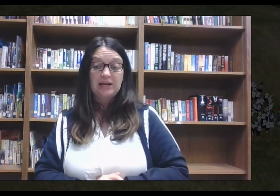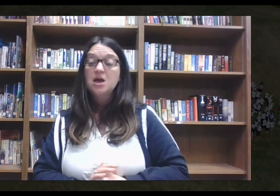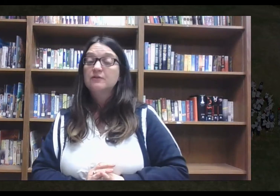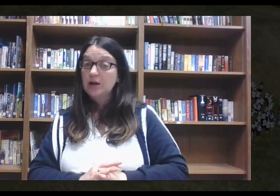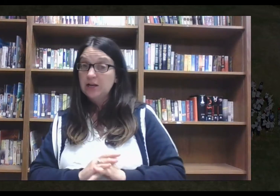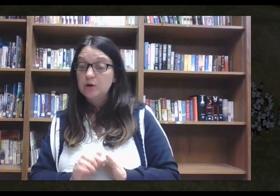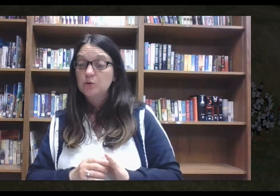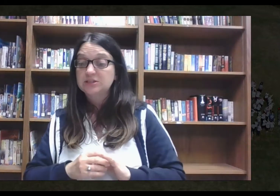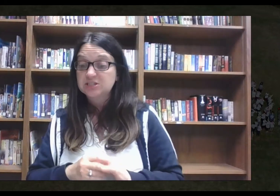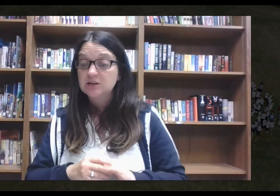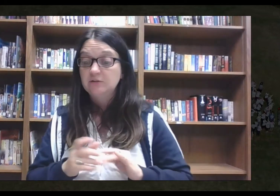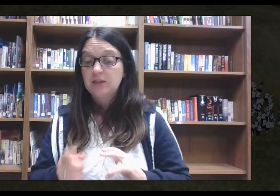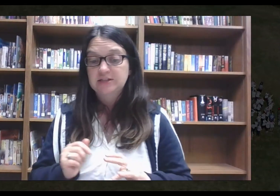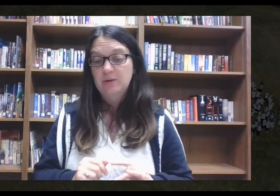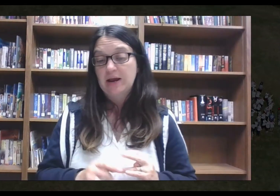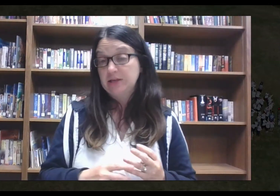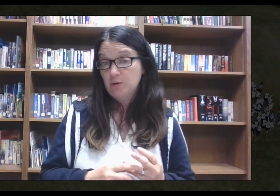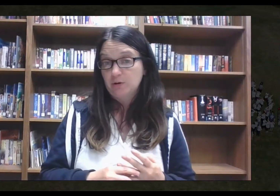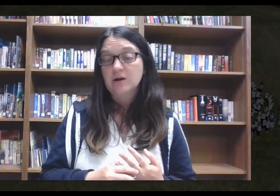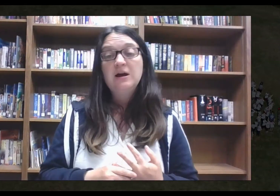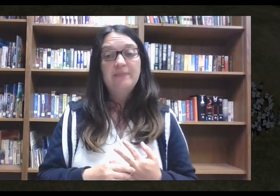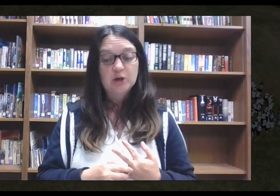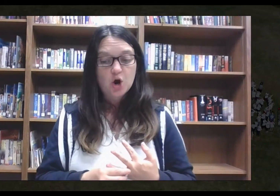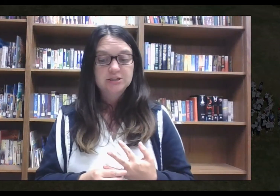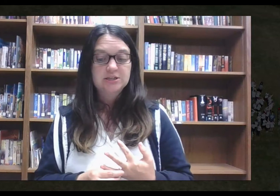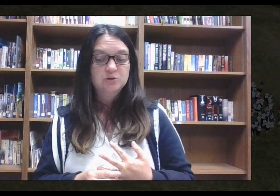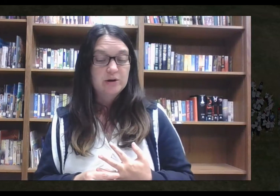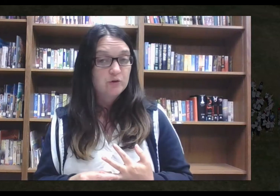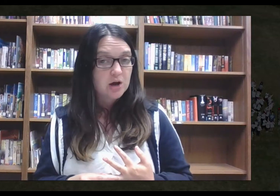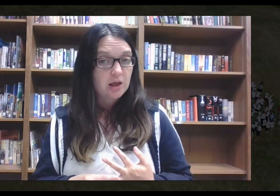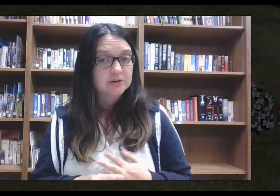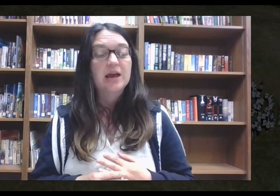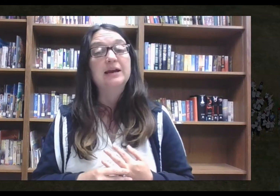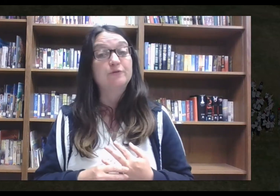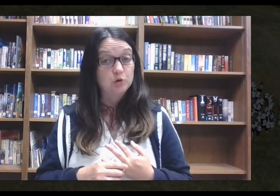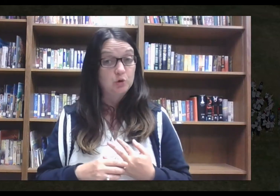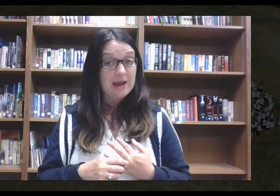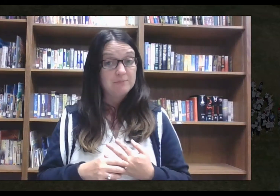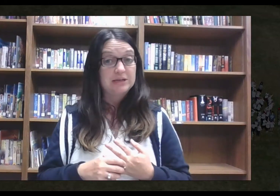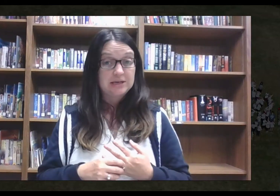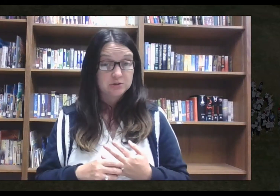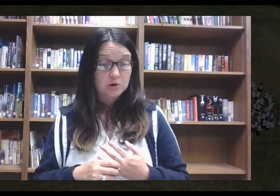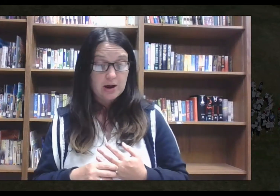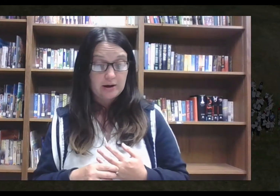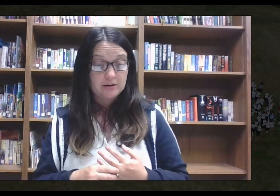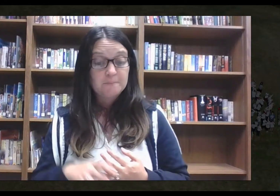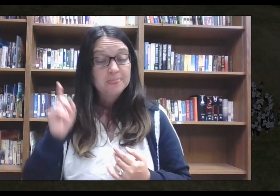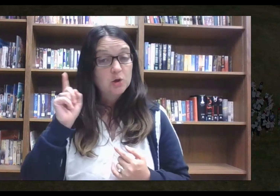remaining for anyone who would still like to buy a yearbook. And the cost is $24 and full payment is required. You